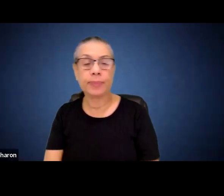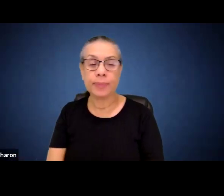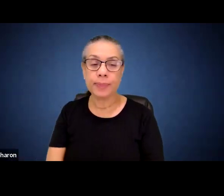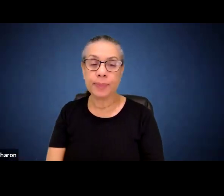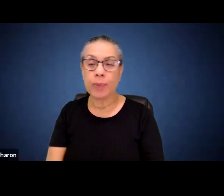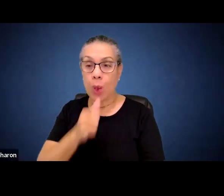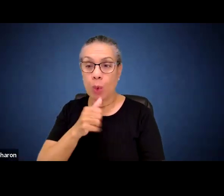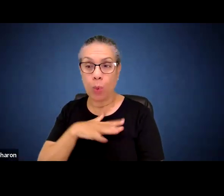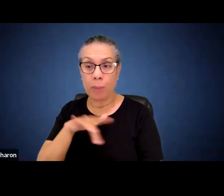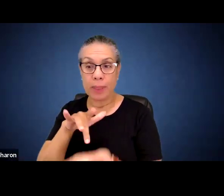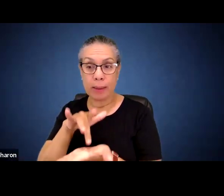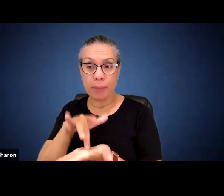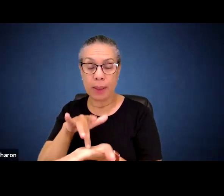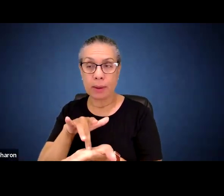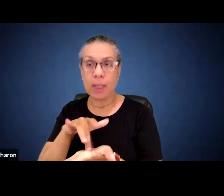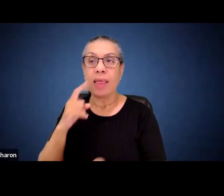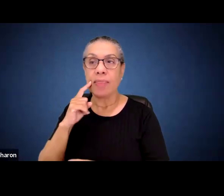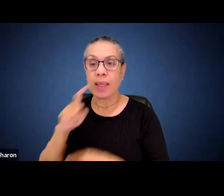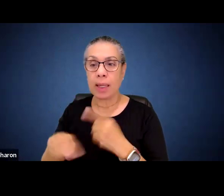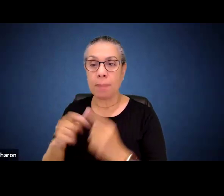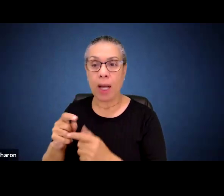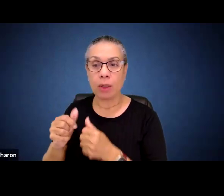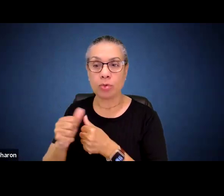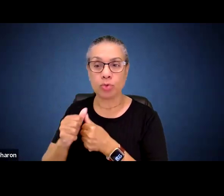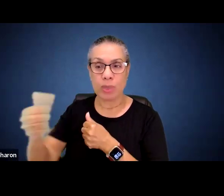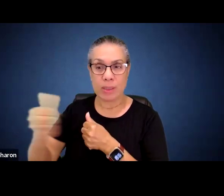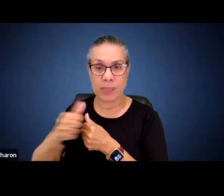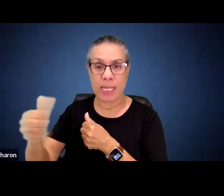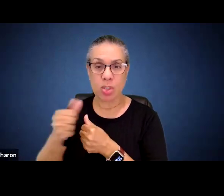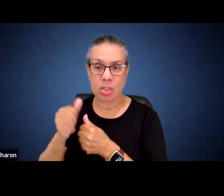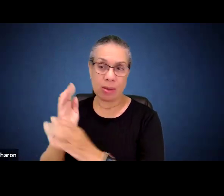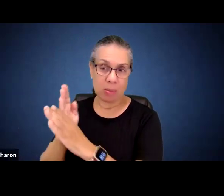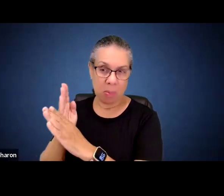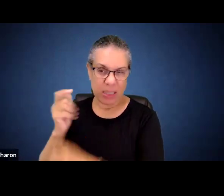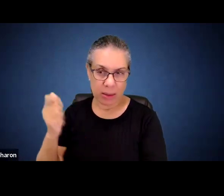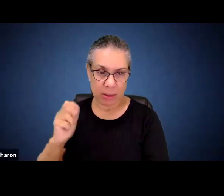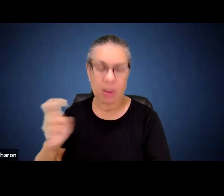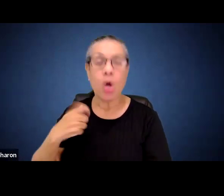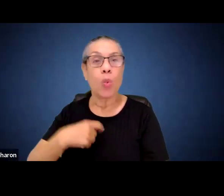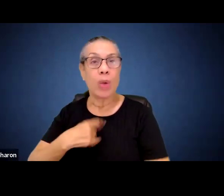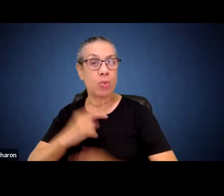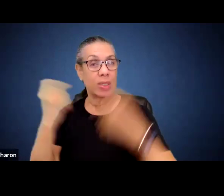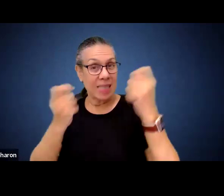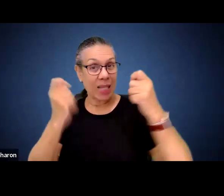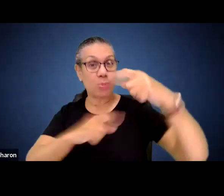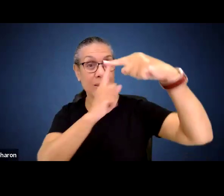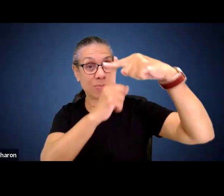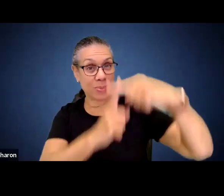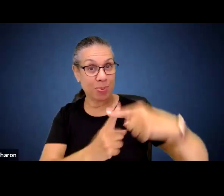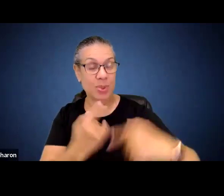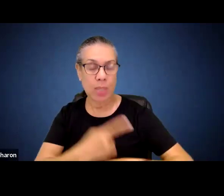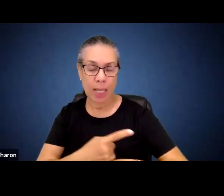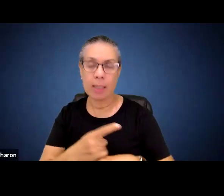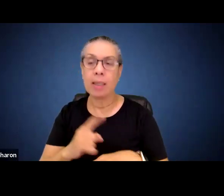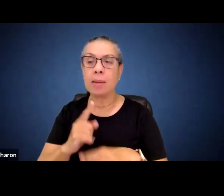I think we have to be thinking about our transportation. I know we were celebrating some really positive things here tonight, but some of us